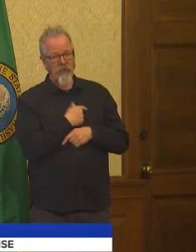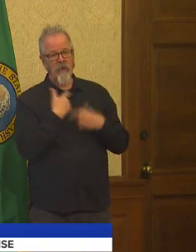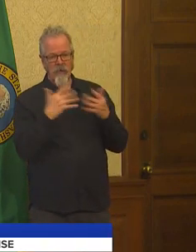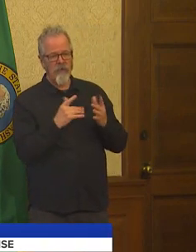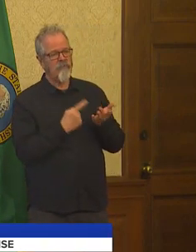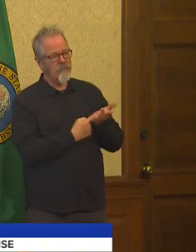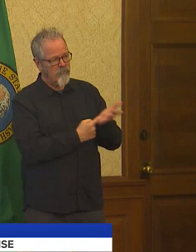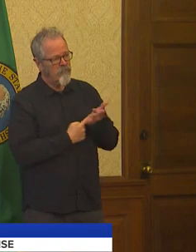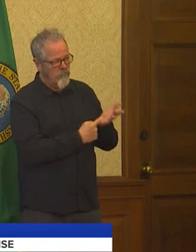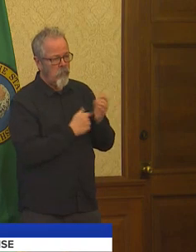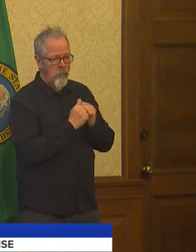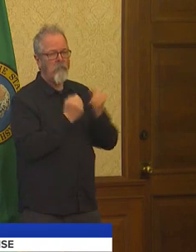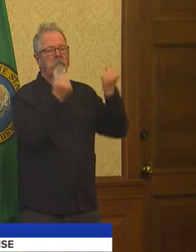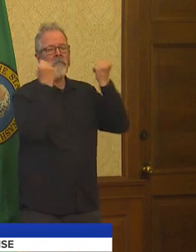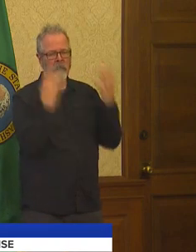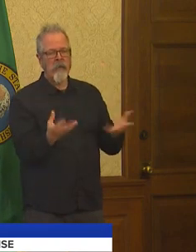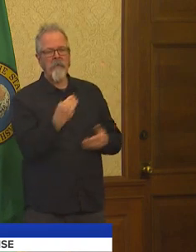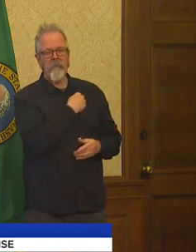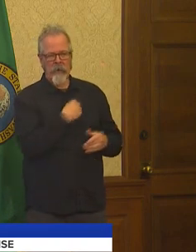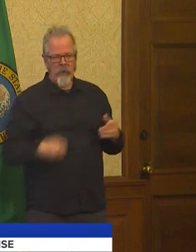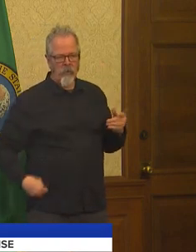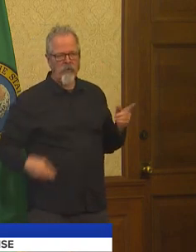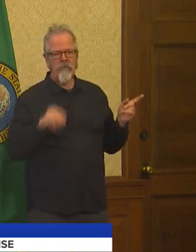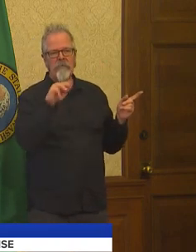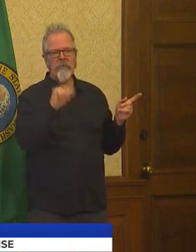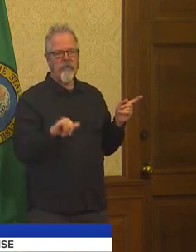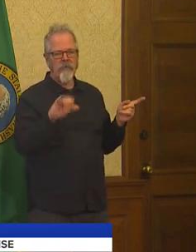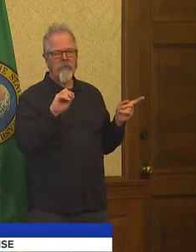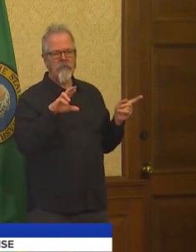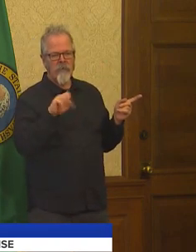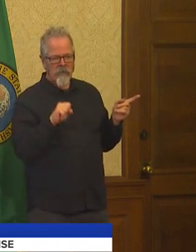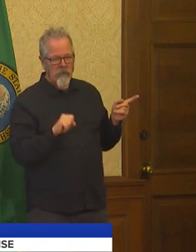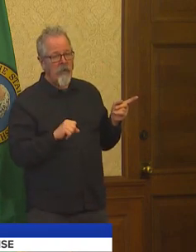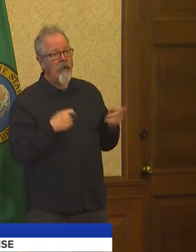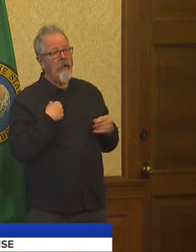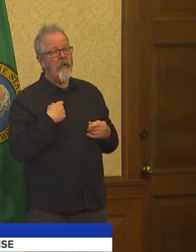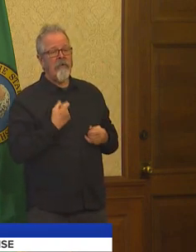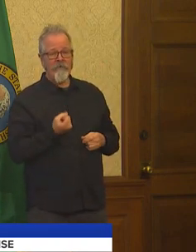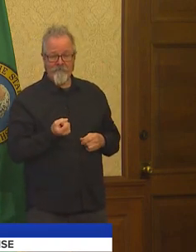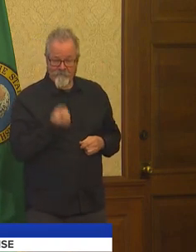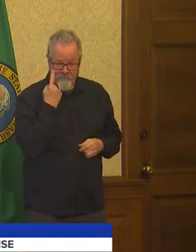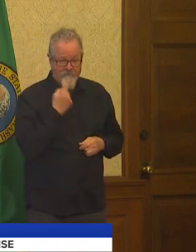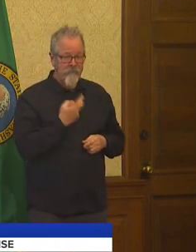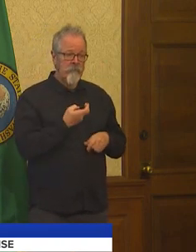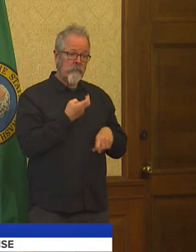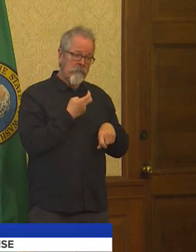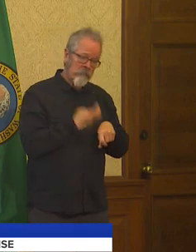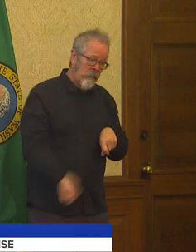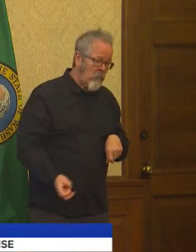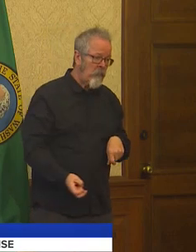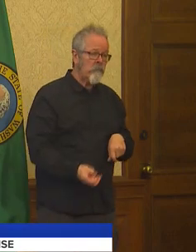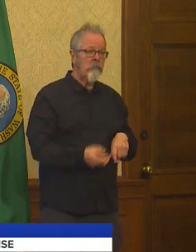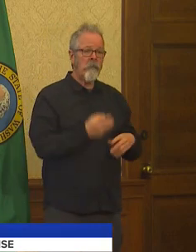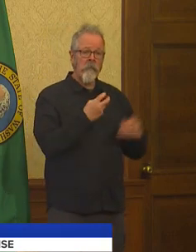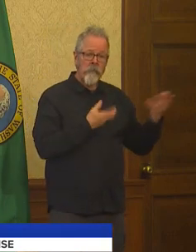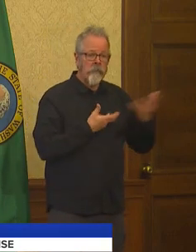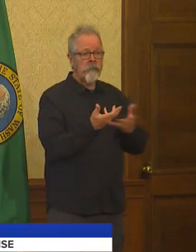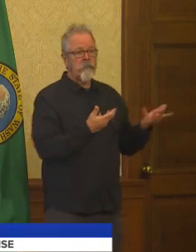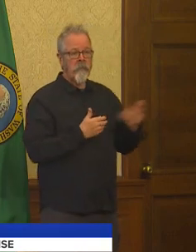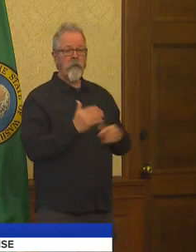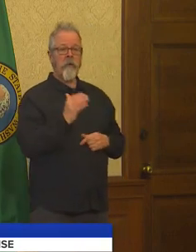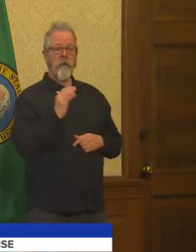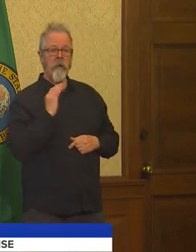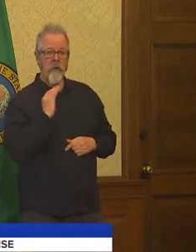Last week we opened up construction, ongoing construction. And we did it because we were able to work with the industry to determine